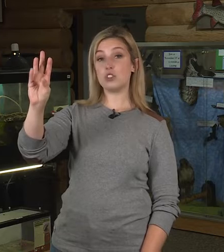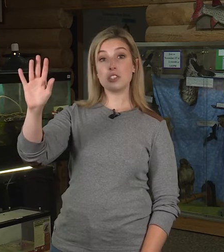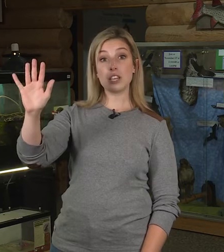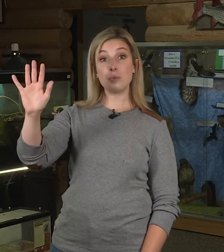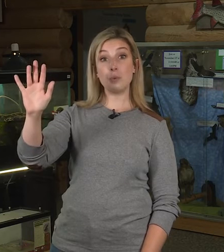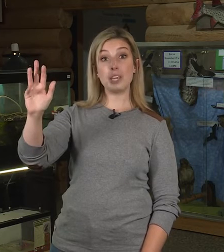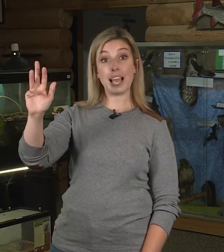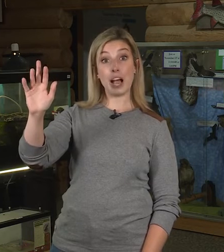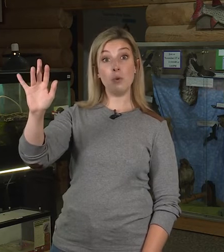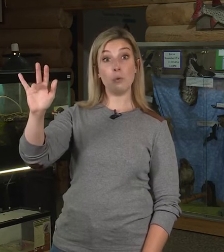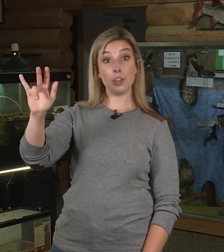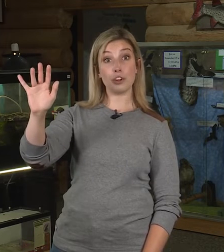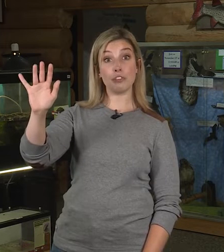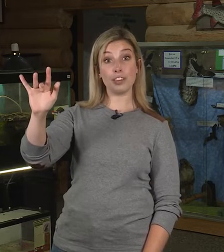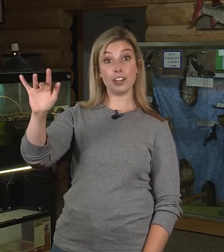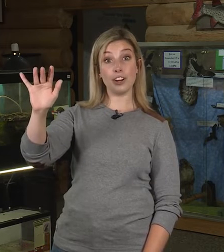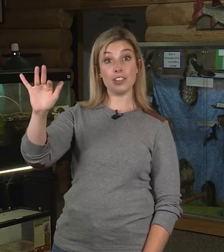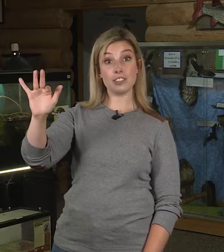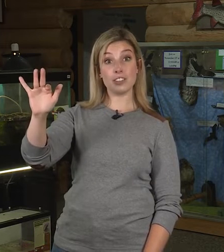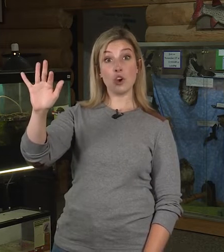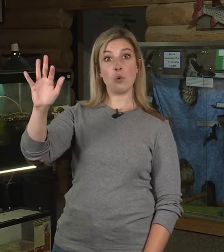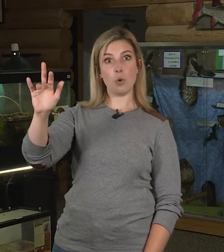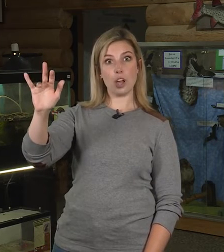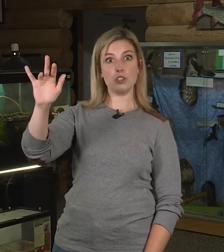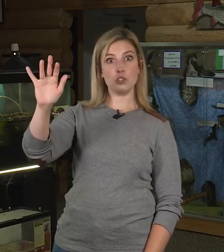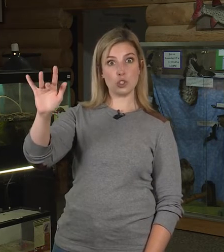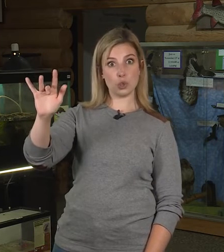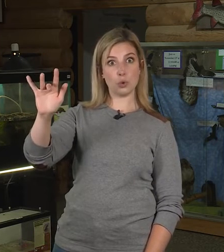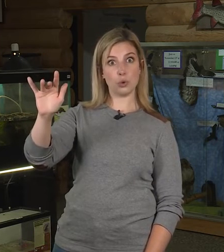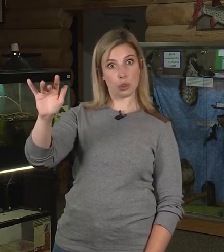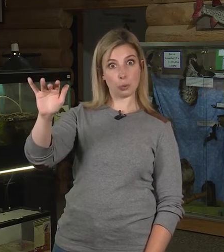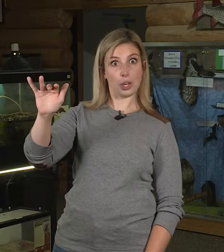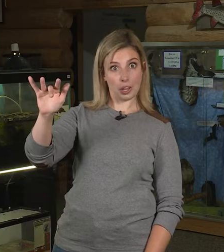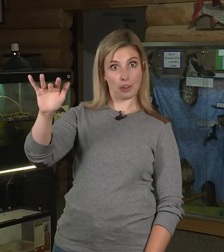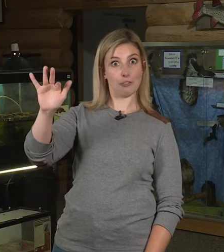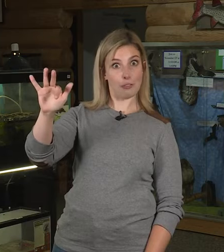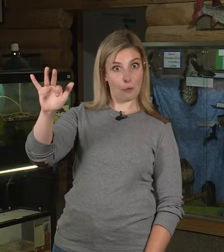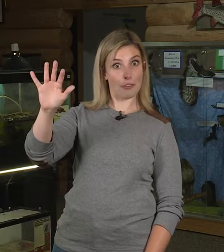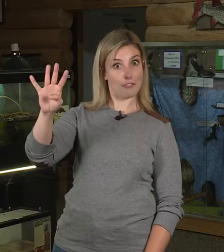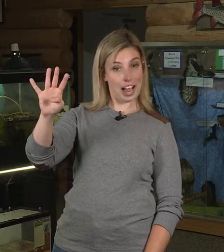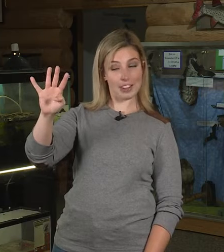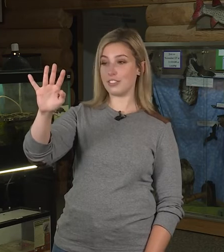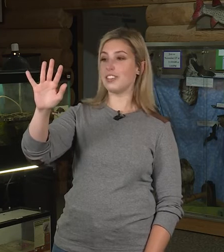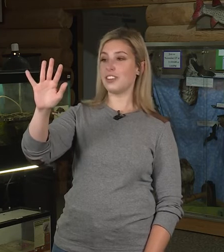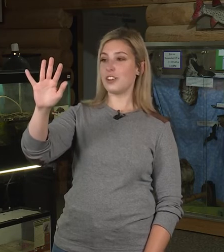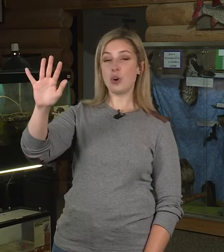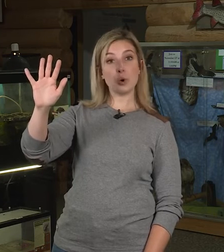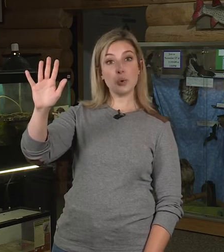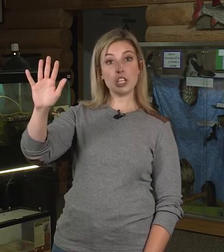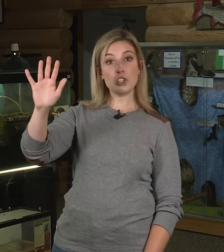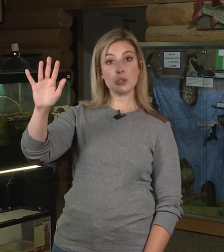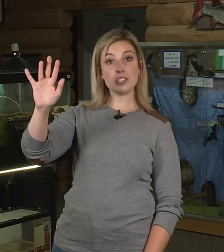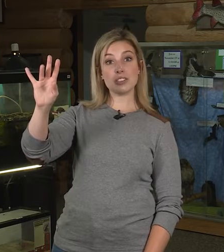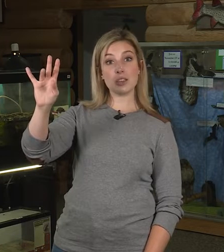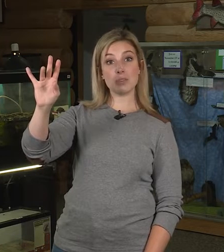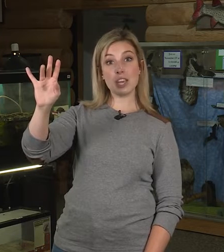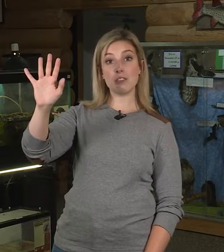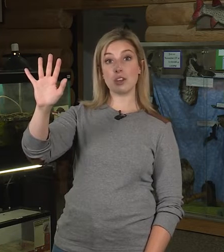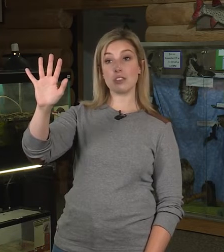just like when we count with our fingers, 1, 2, 3, 4, 5, we're going to do the same thing with